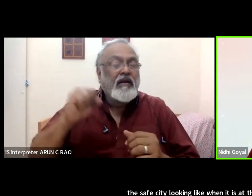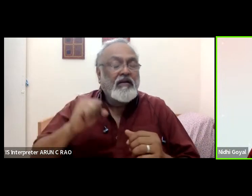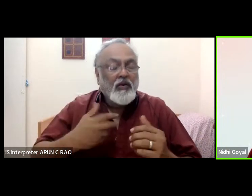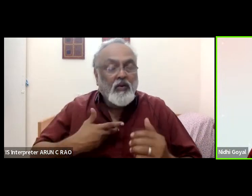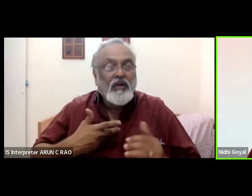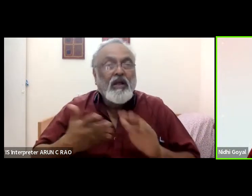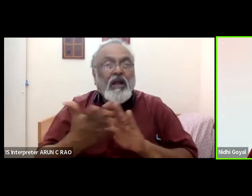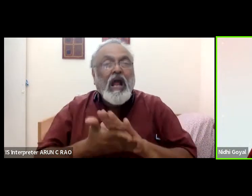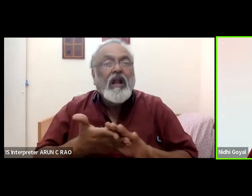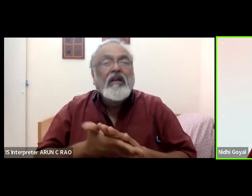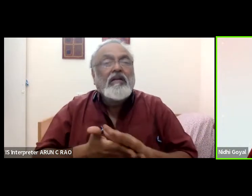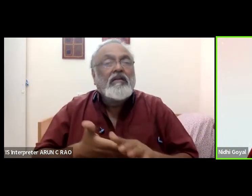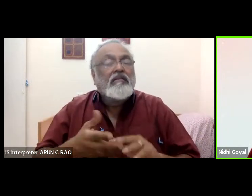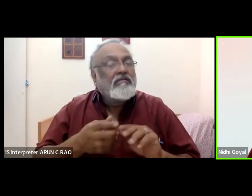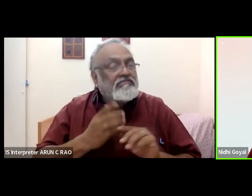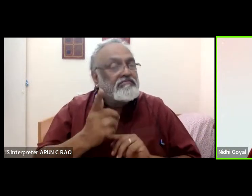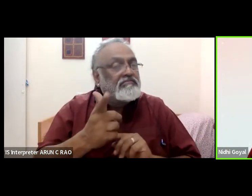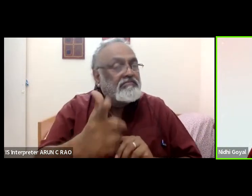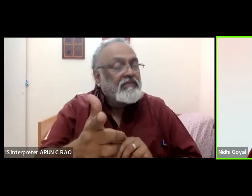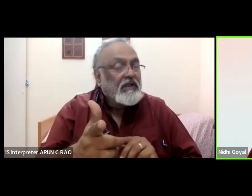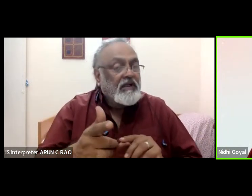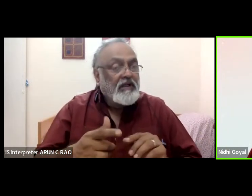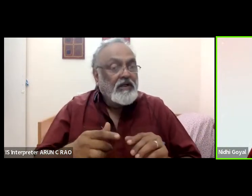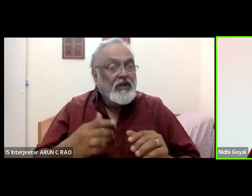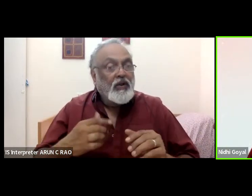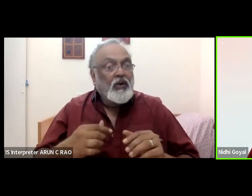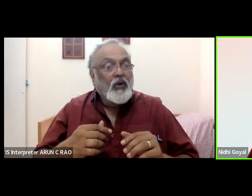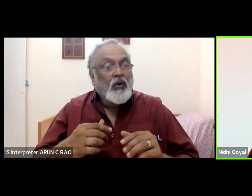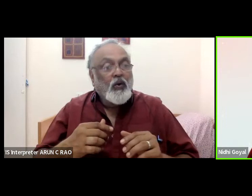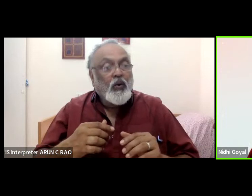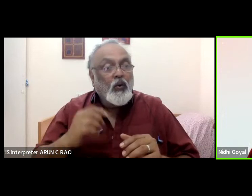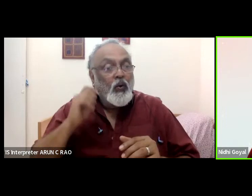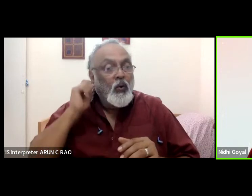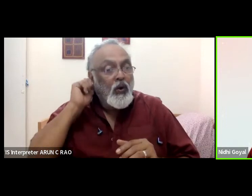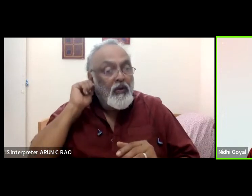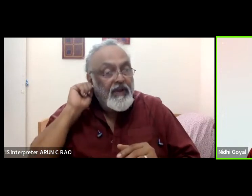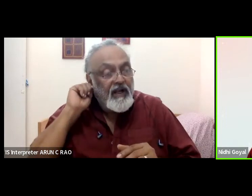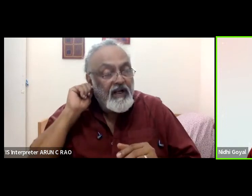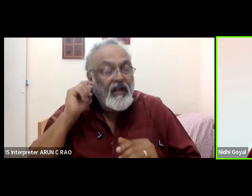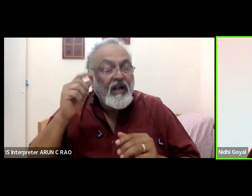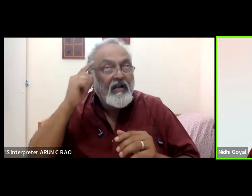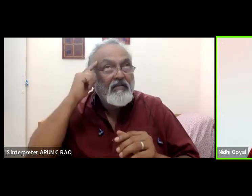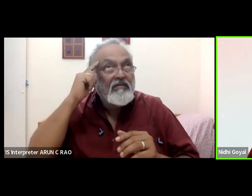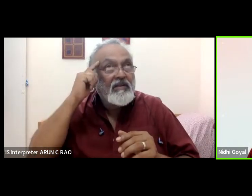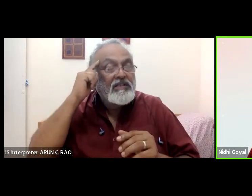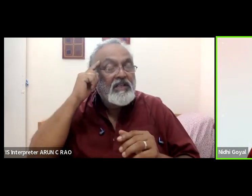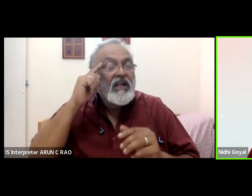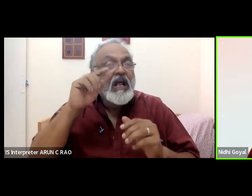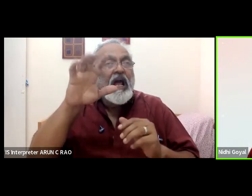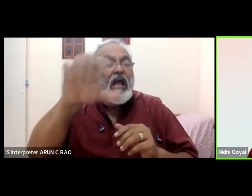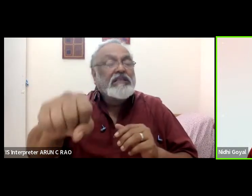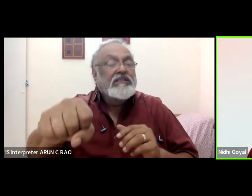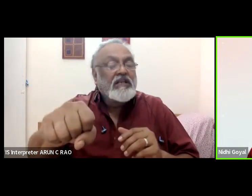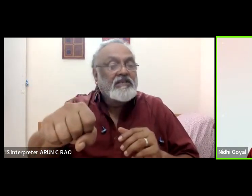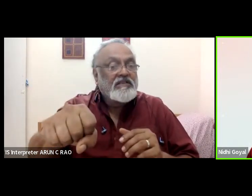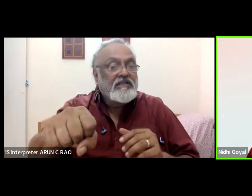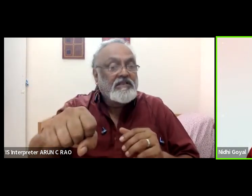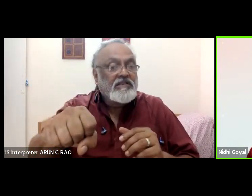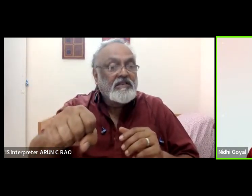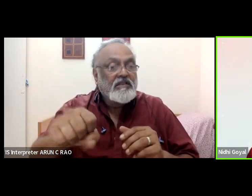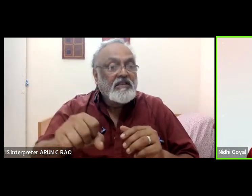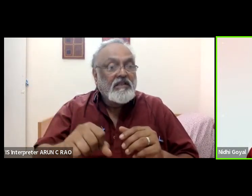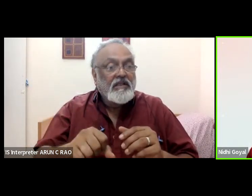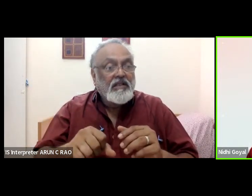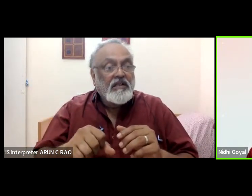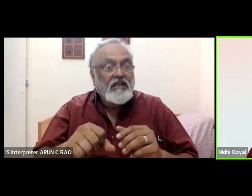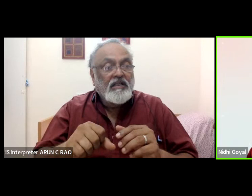that the way women with disabilities would envision access to a space, or how a space could become inclusive for them, which